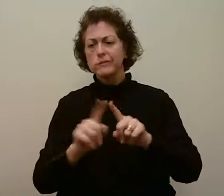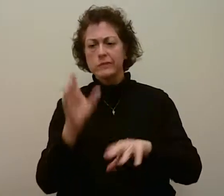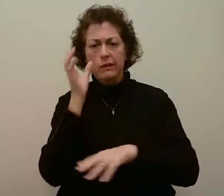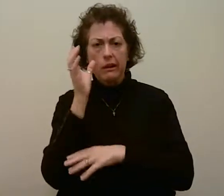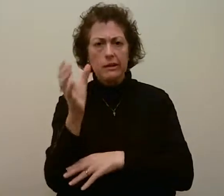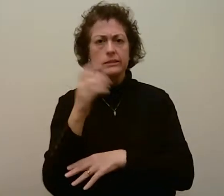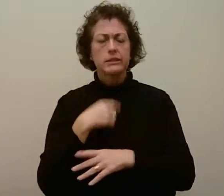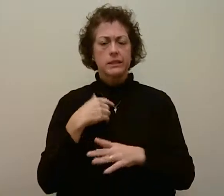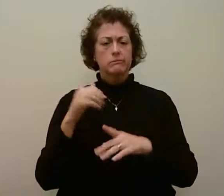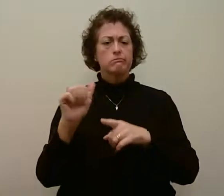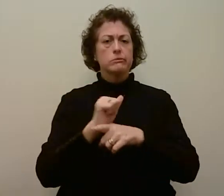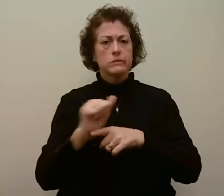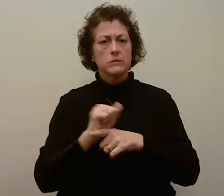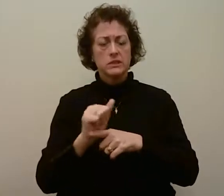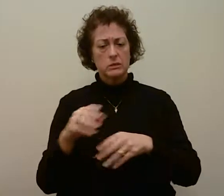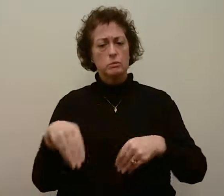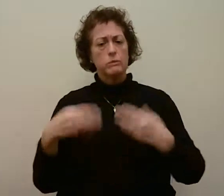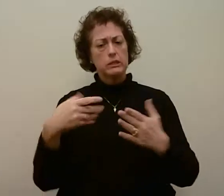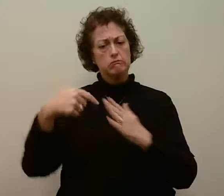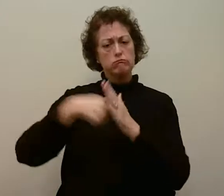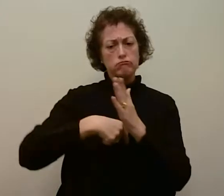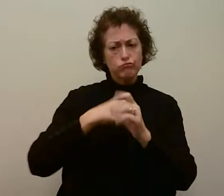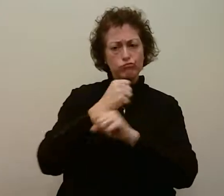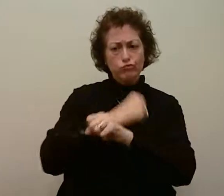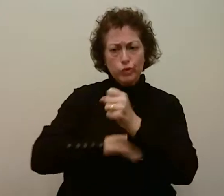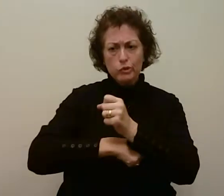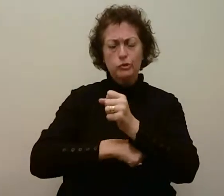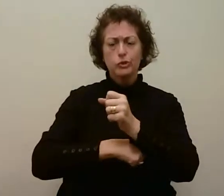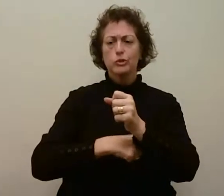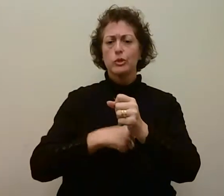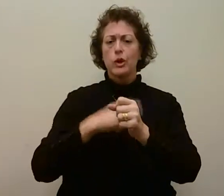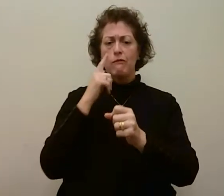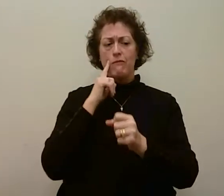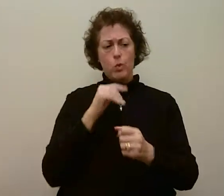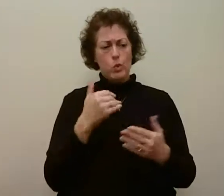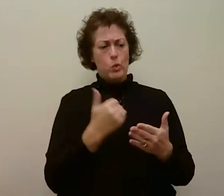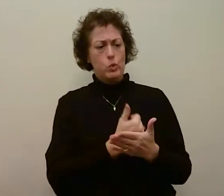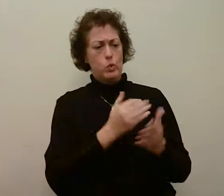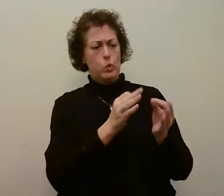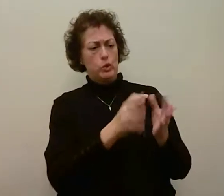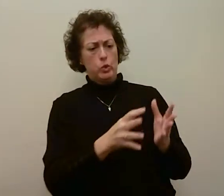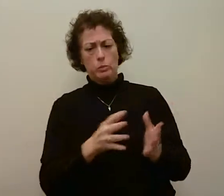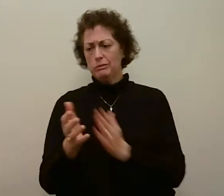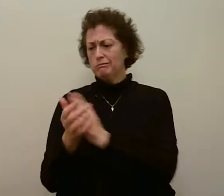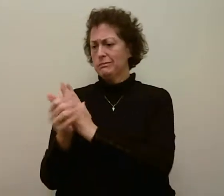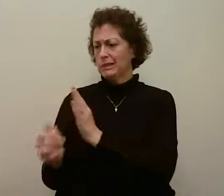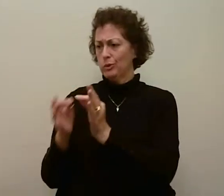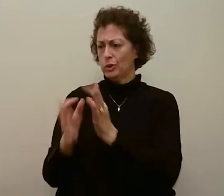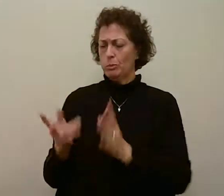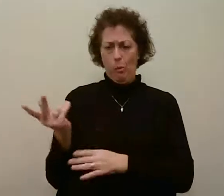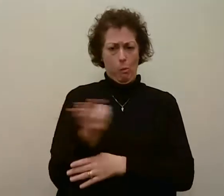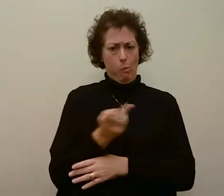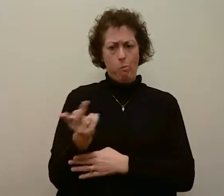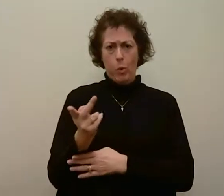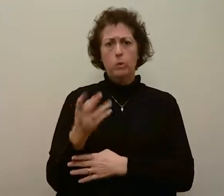structured practice needed for a new or skilled interpreter. Both new and skilled interpreters can benefit from